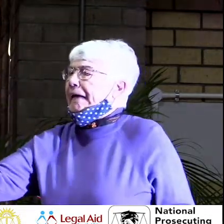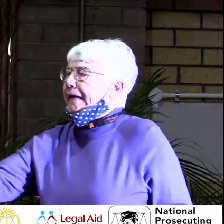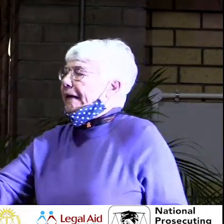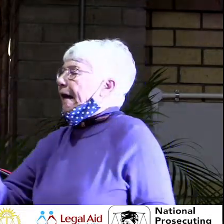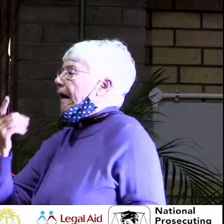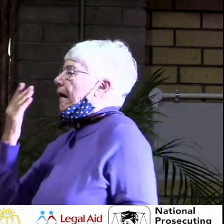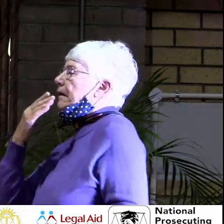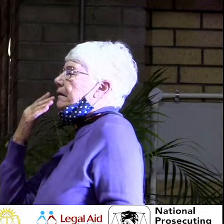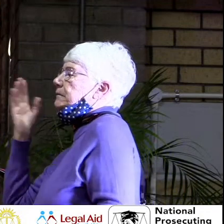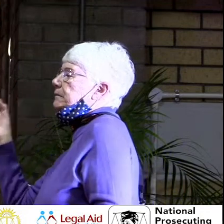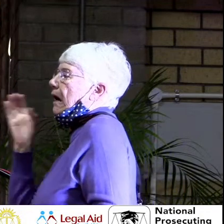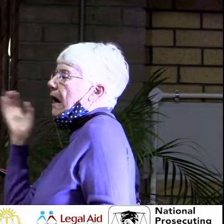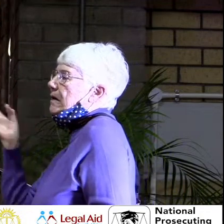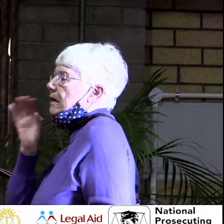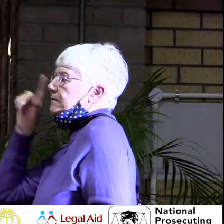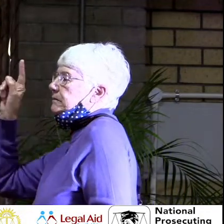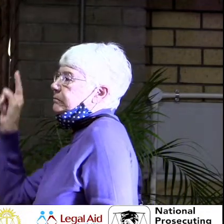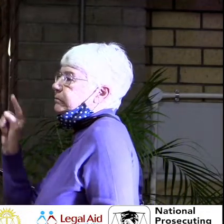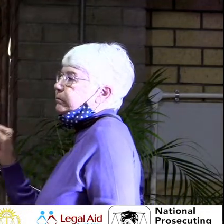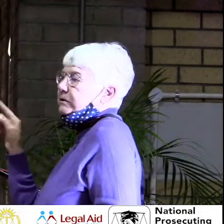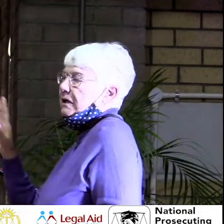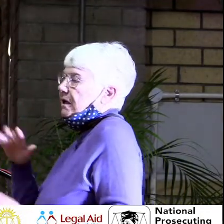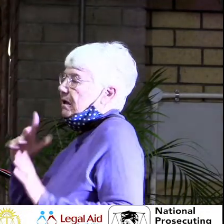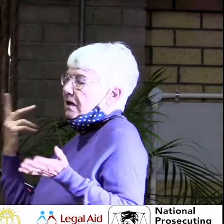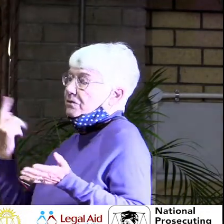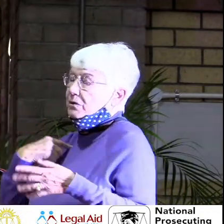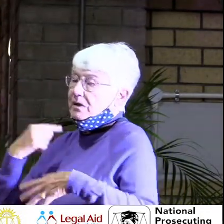we also have to manage time.